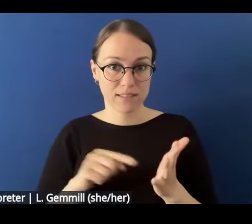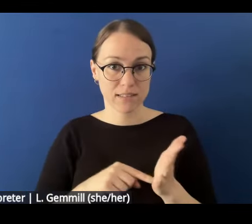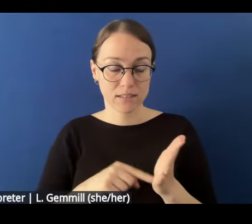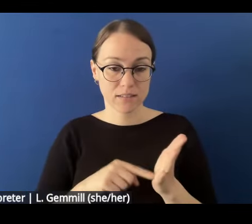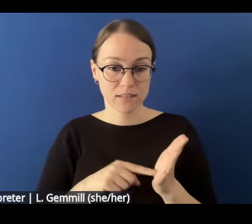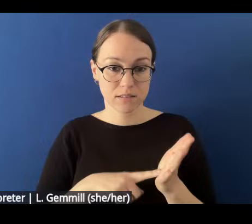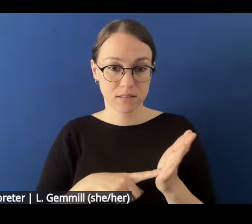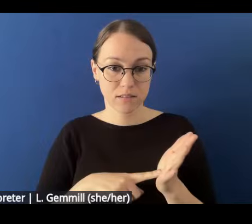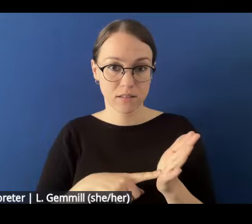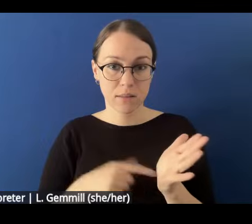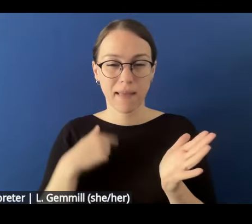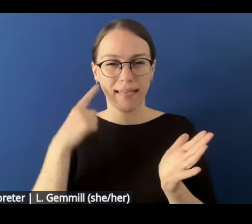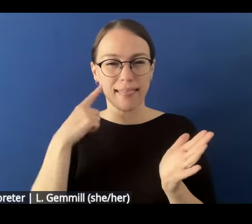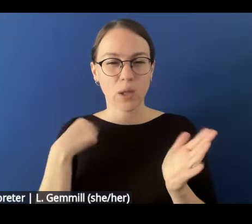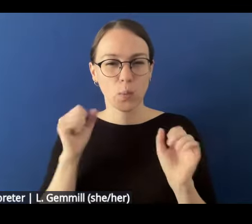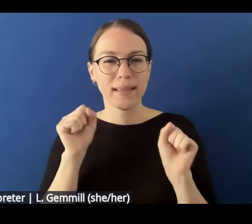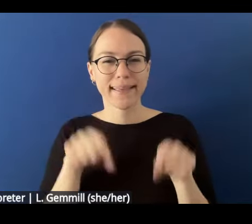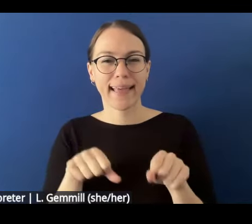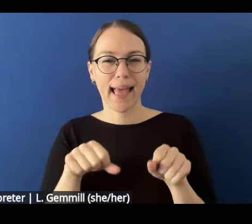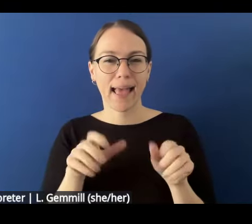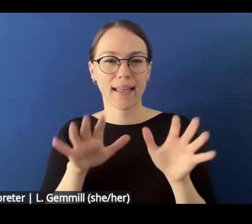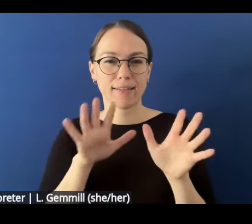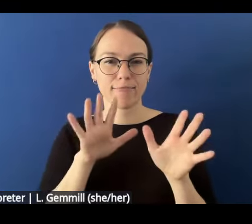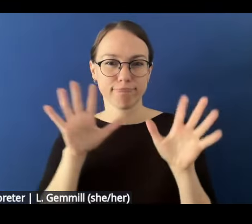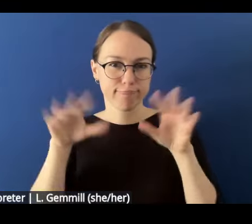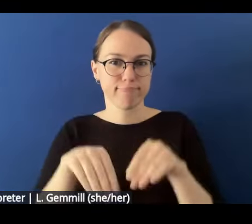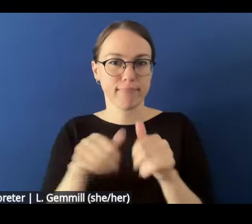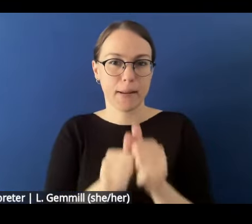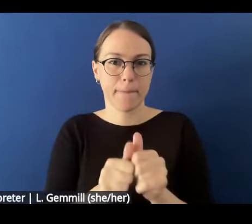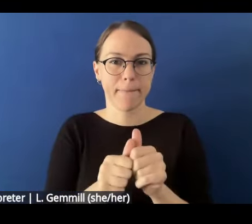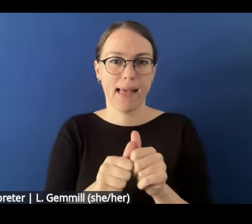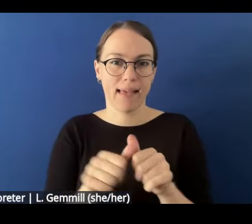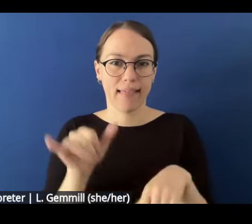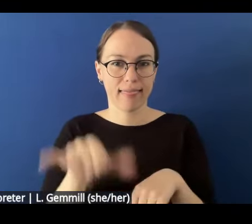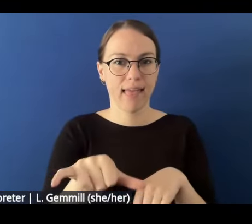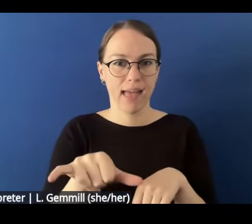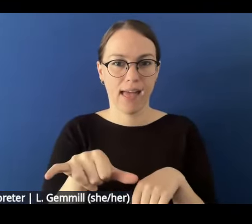we can kind of combine some conversations here maybe. But I would ask the